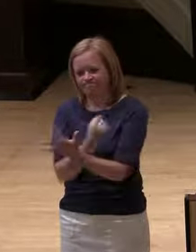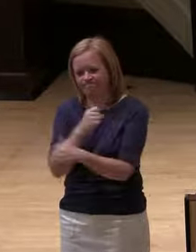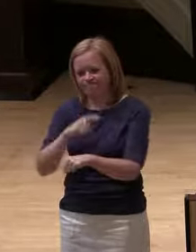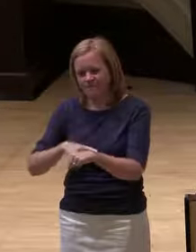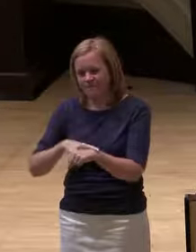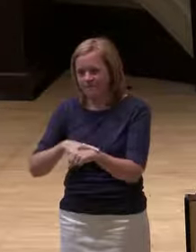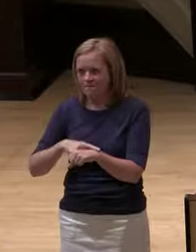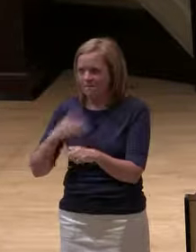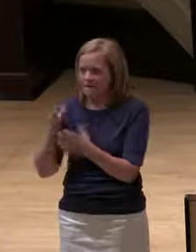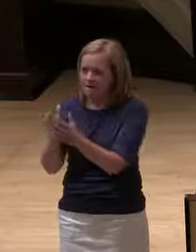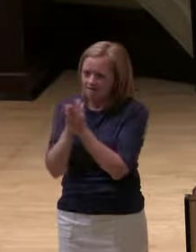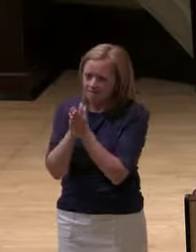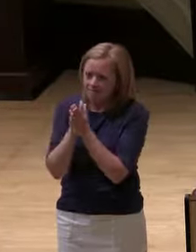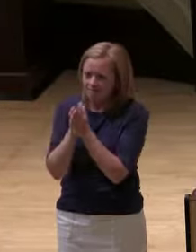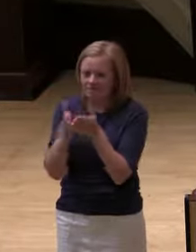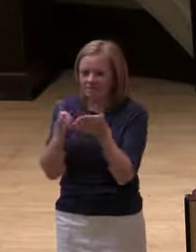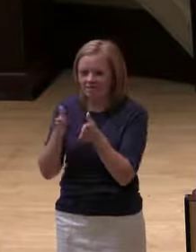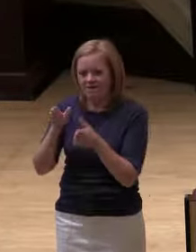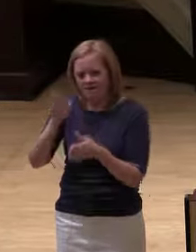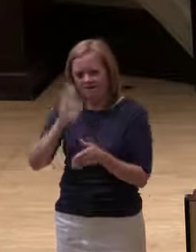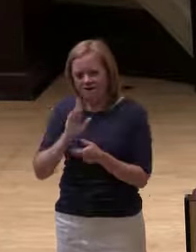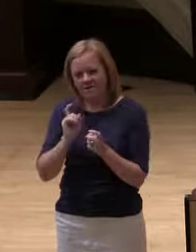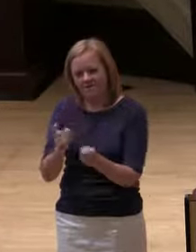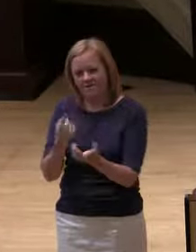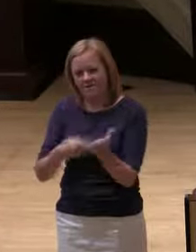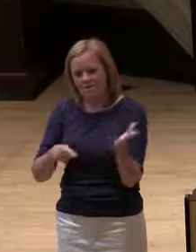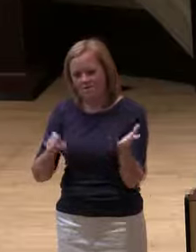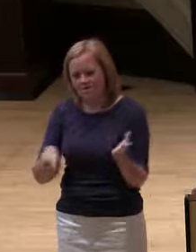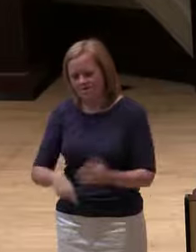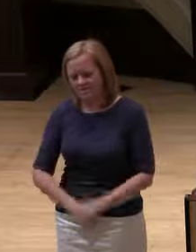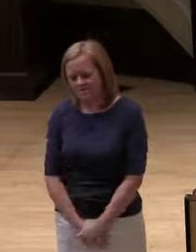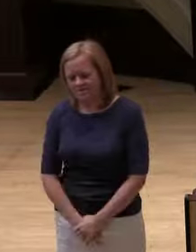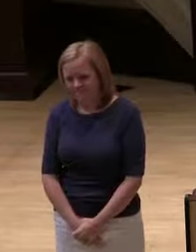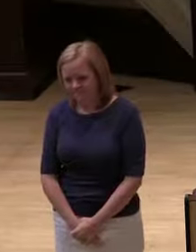for that and let God give you what you need.